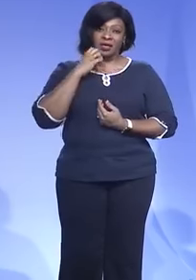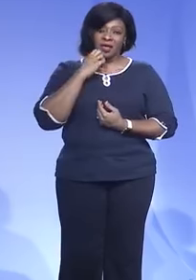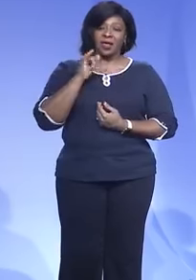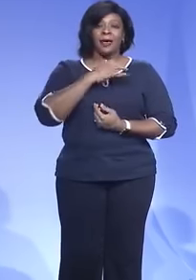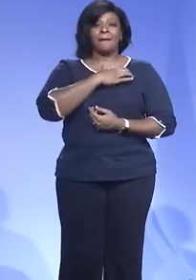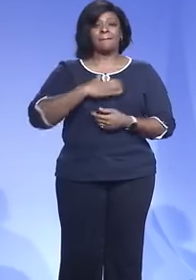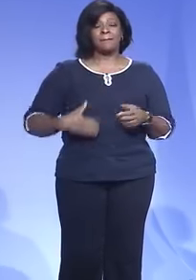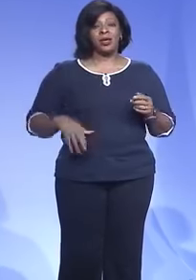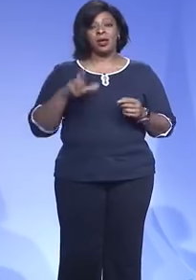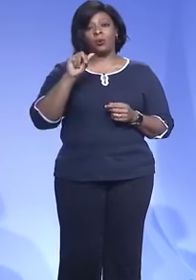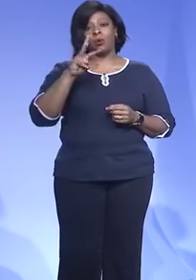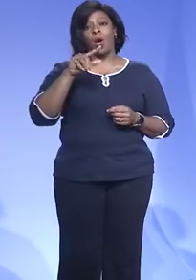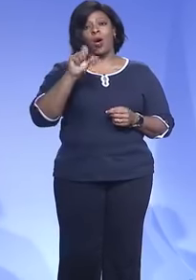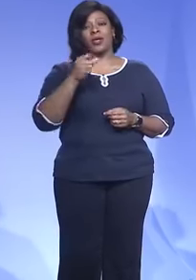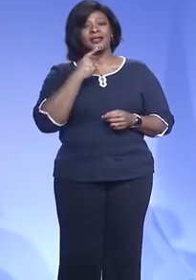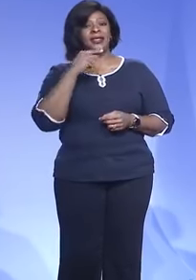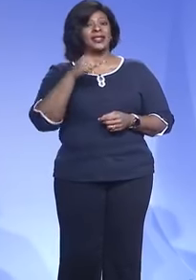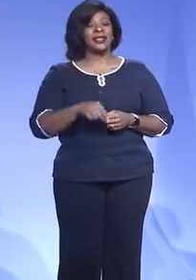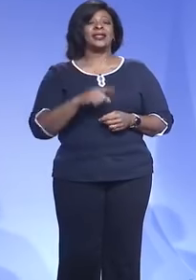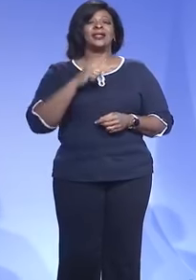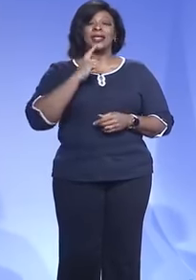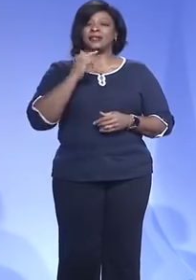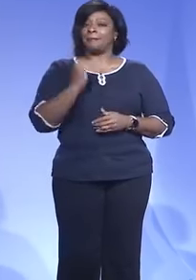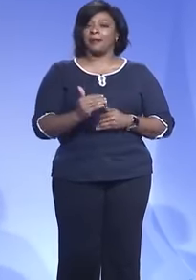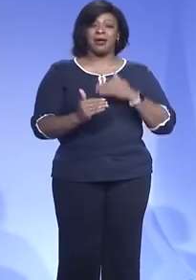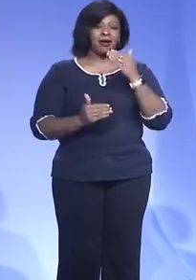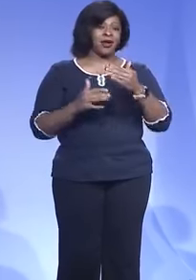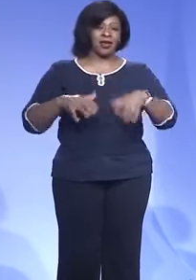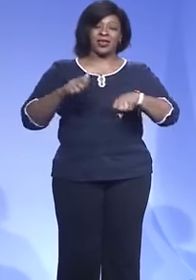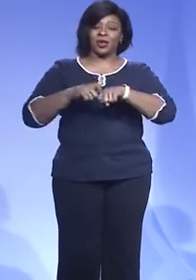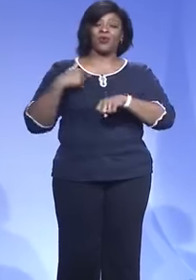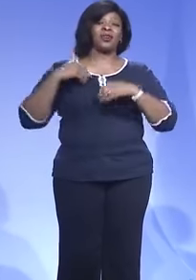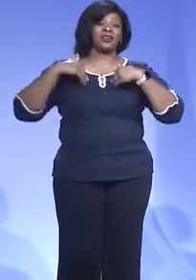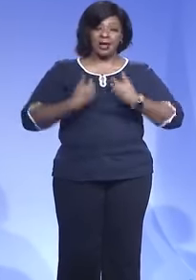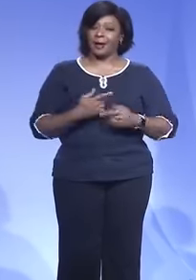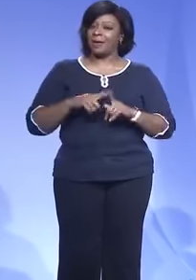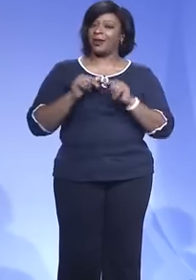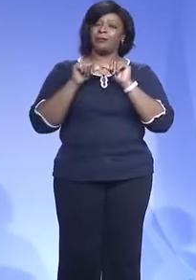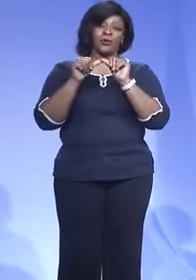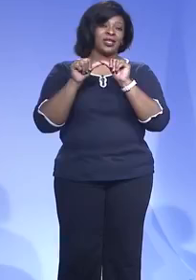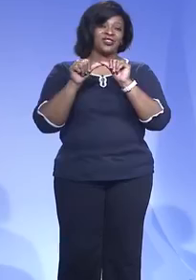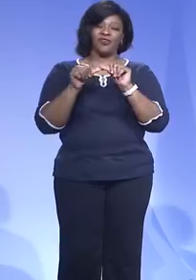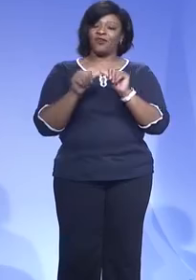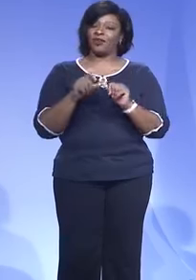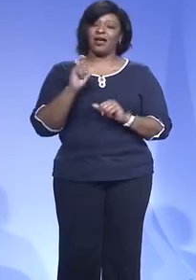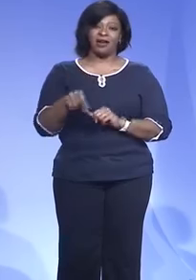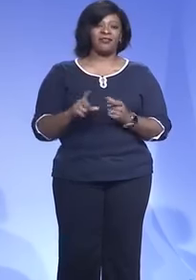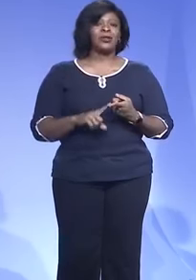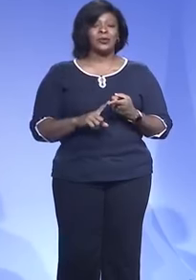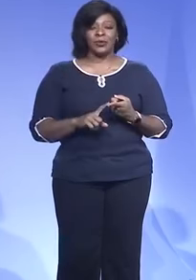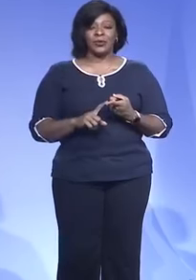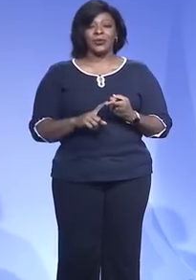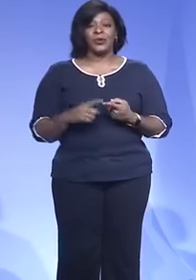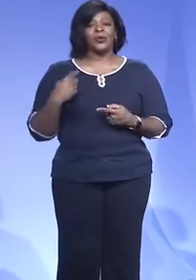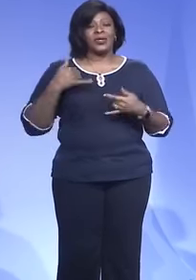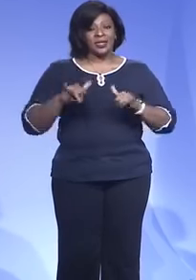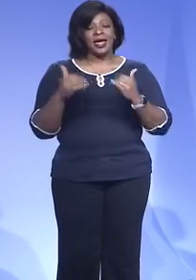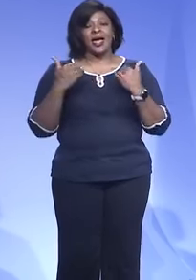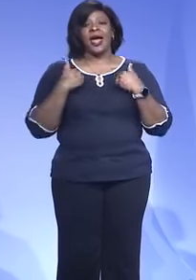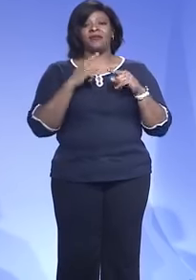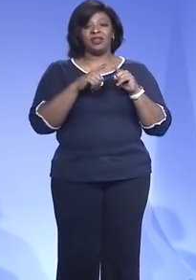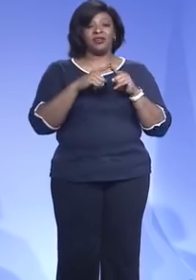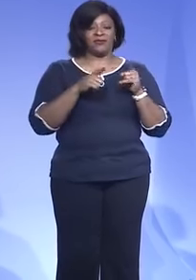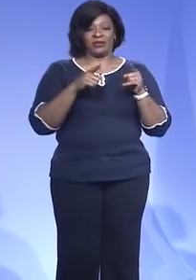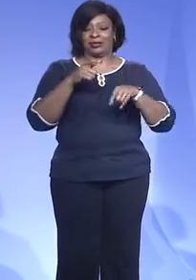Mayor Rawls very well said, this is a marathon, and we get tired, but we need to press on. We have still have ways